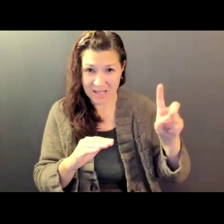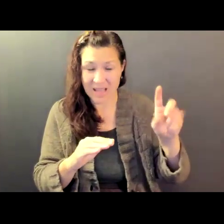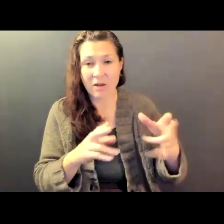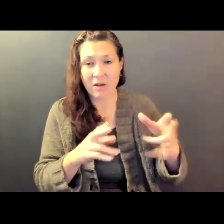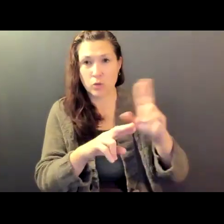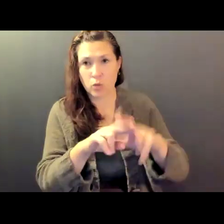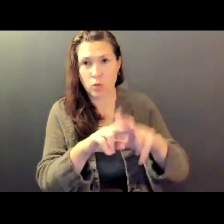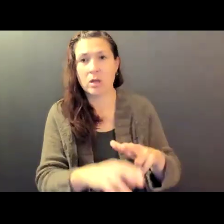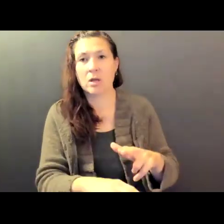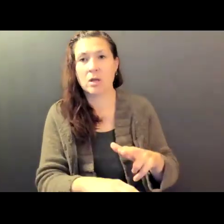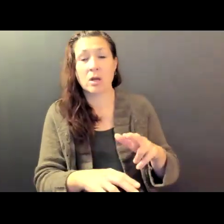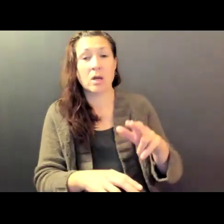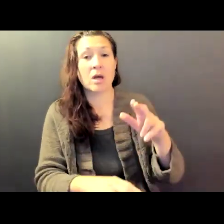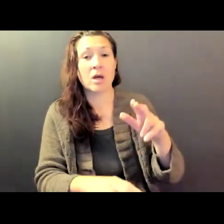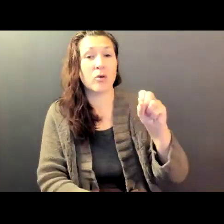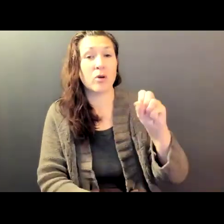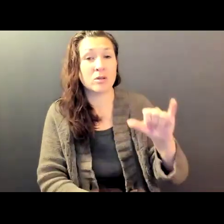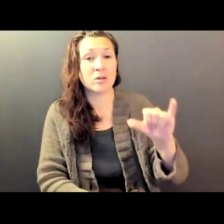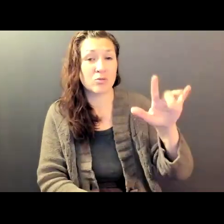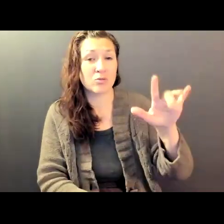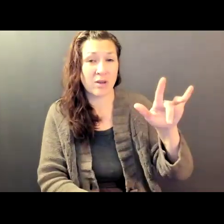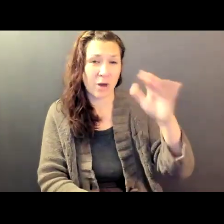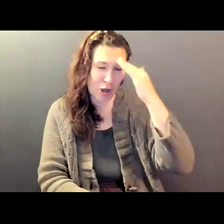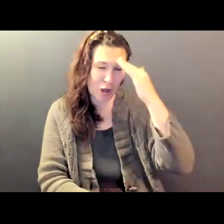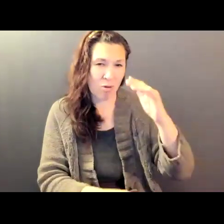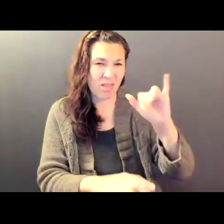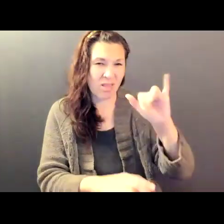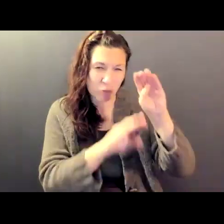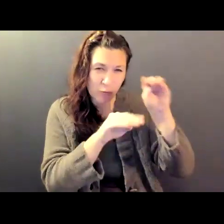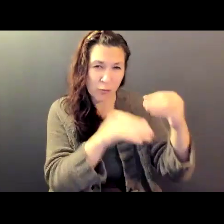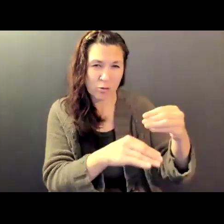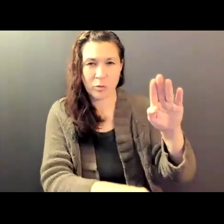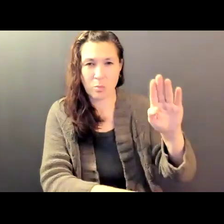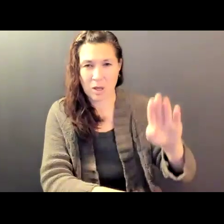this was a major area of investment for the district.